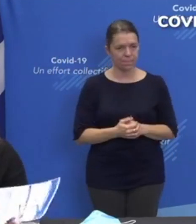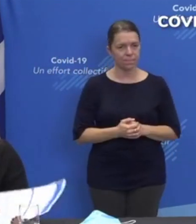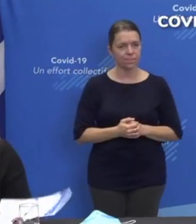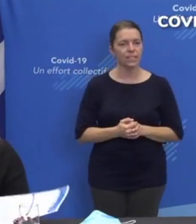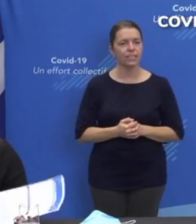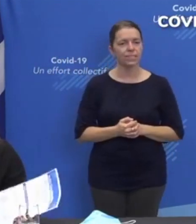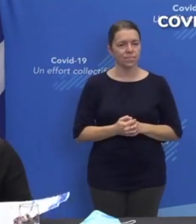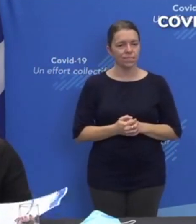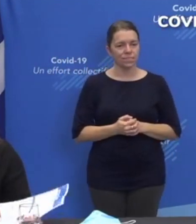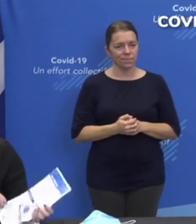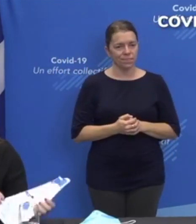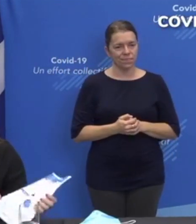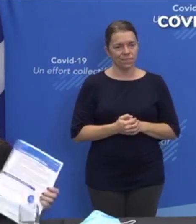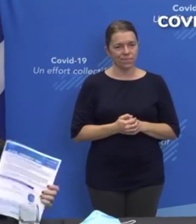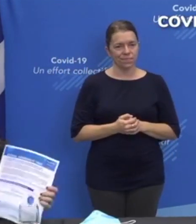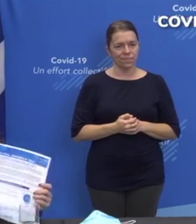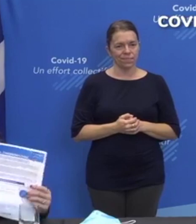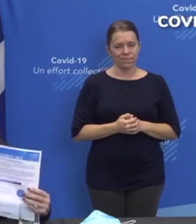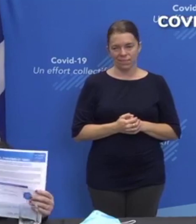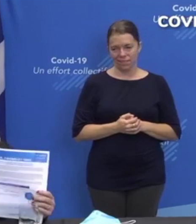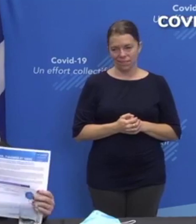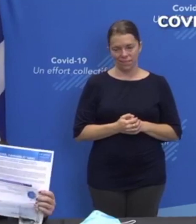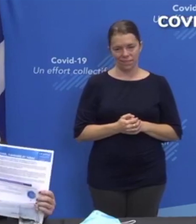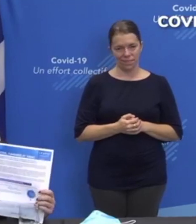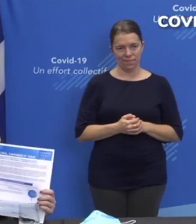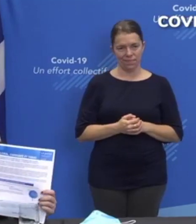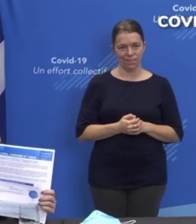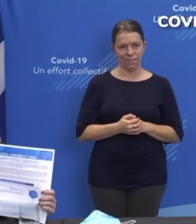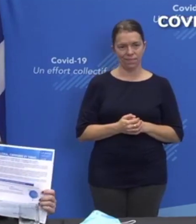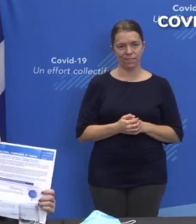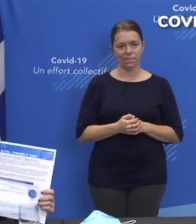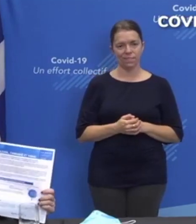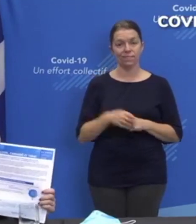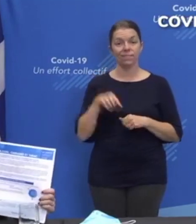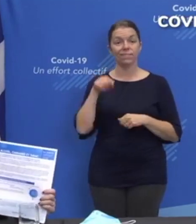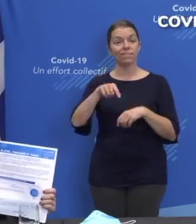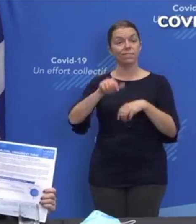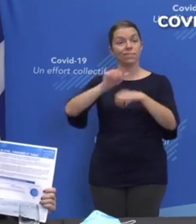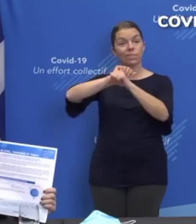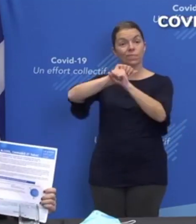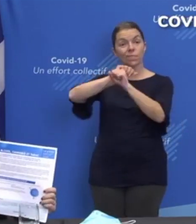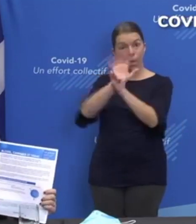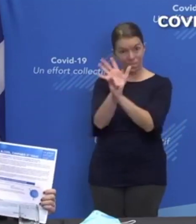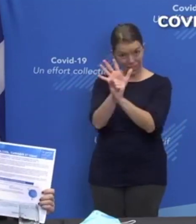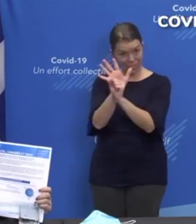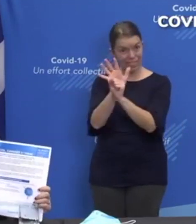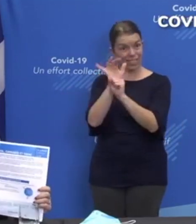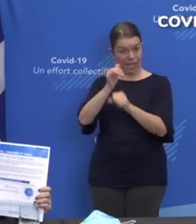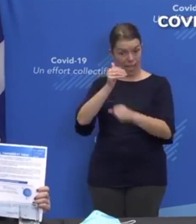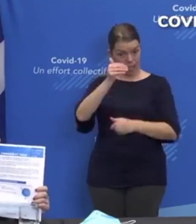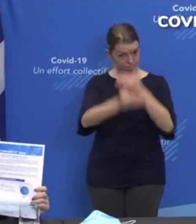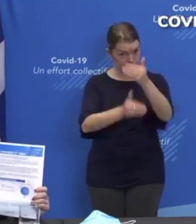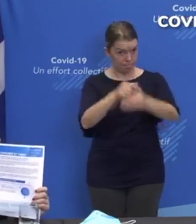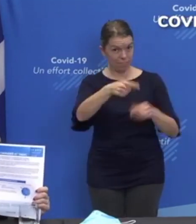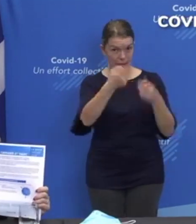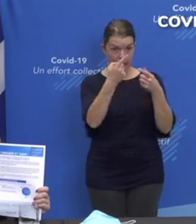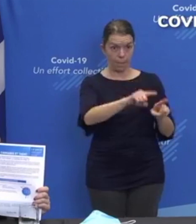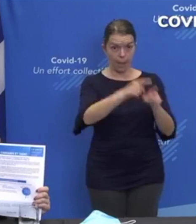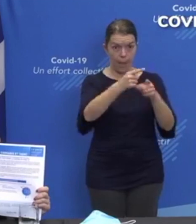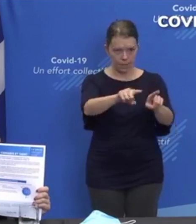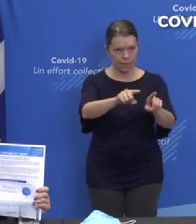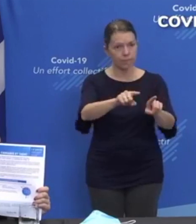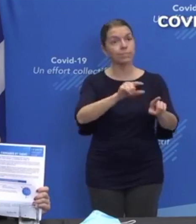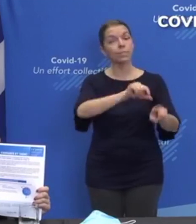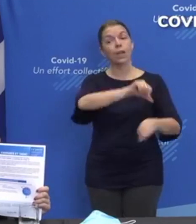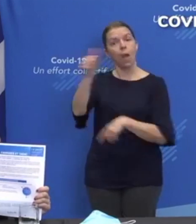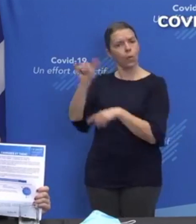the collateral impact of this pandemic, and we are now launching a festival on the consumption of